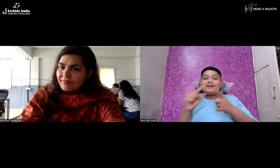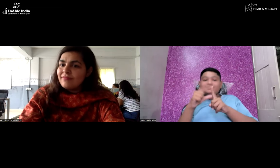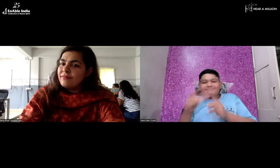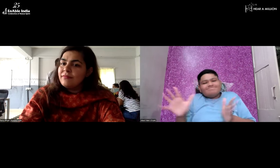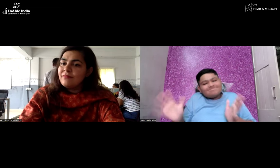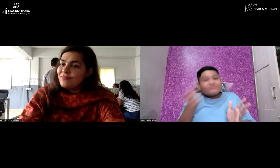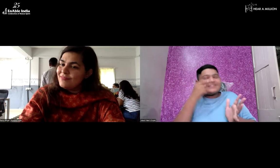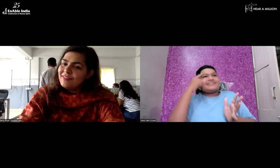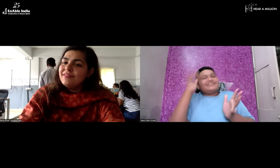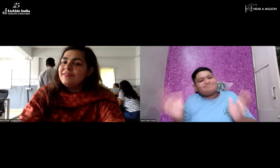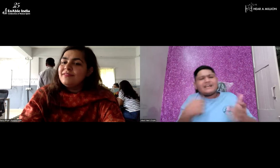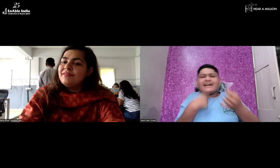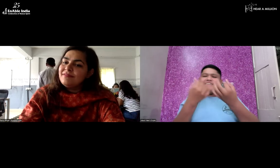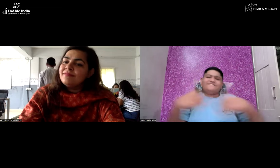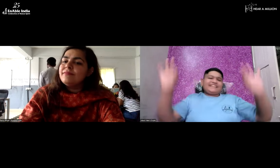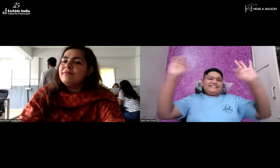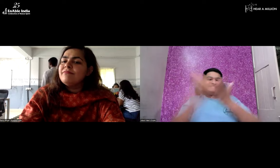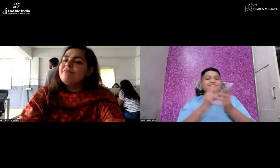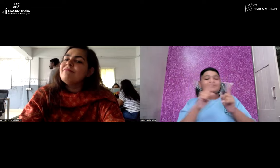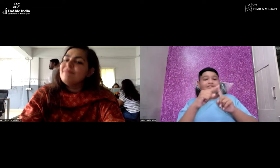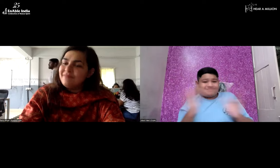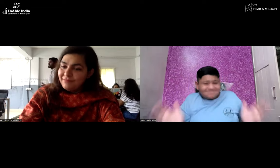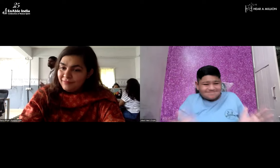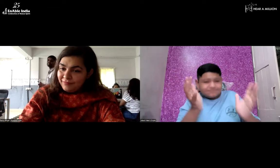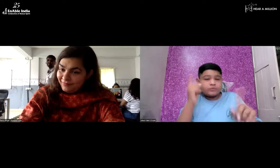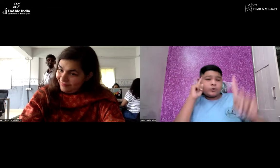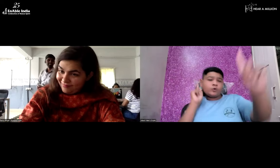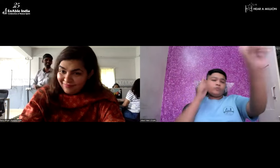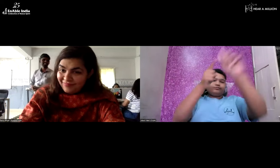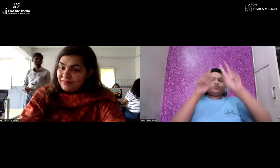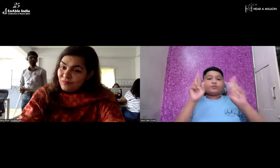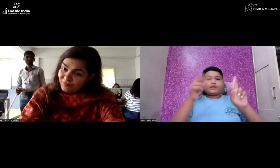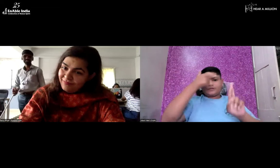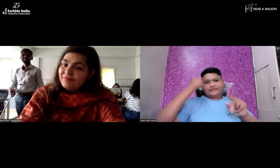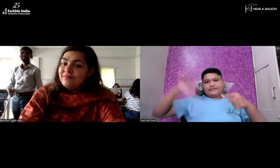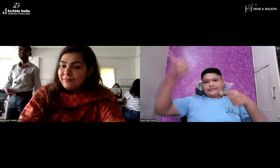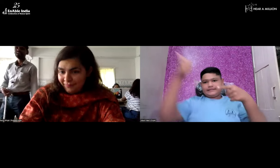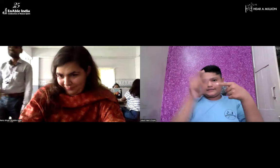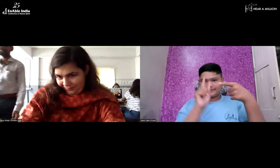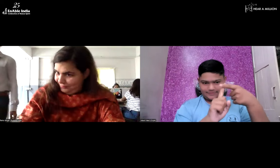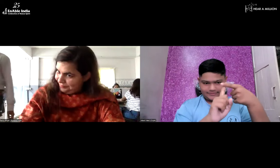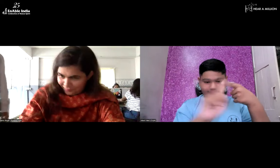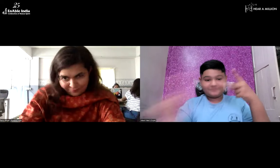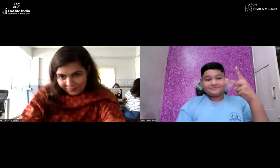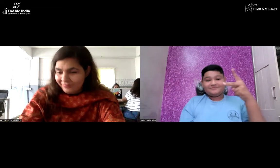palms only with which you can control everything. So what kind of invention that will be, Kavita?